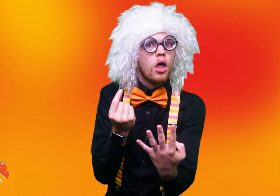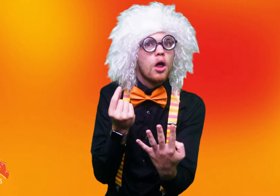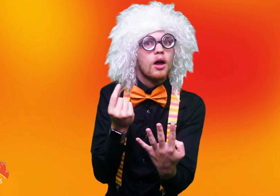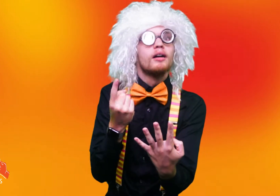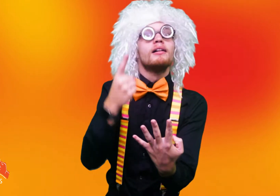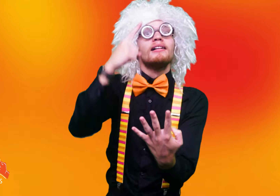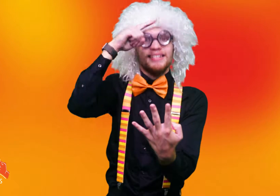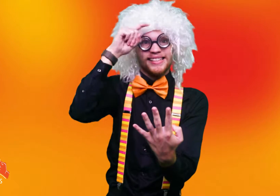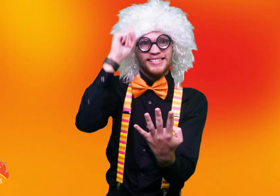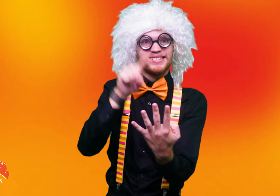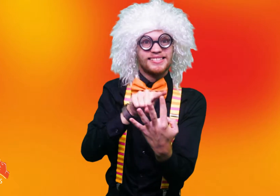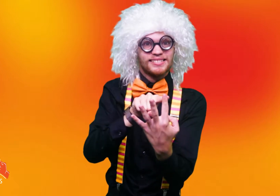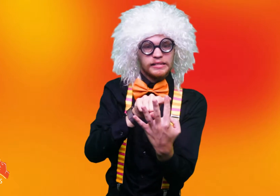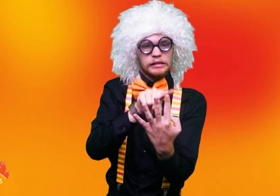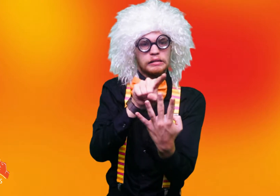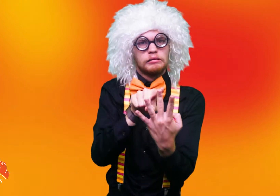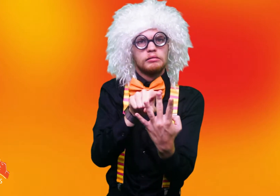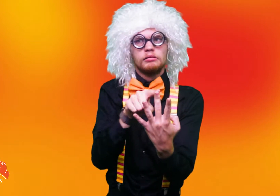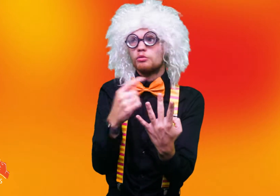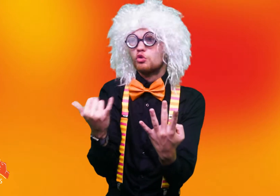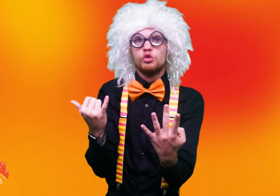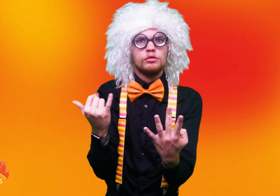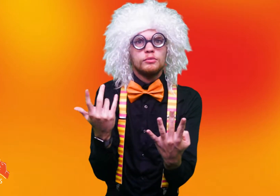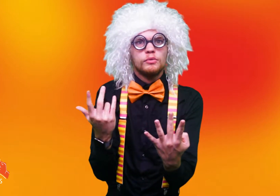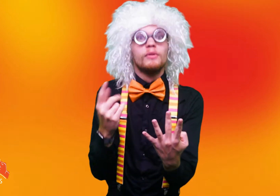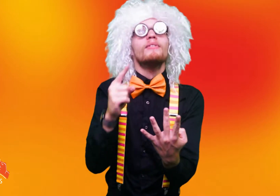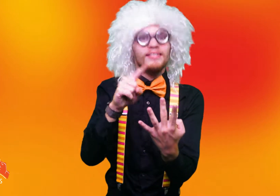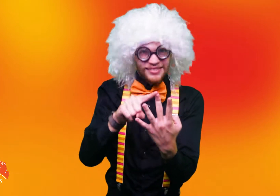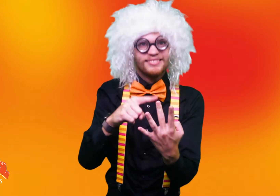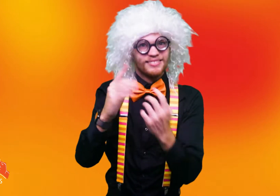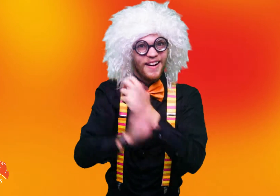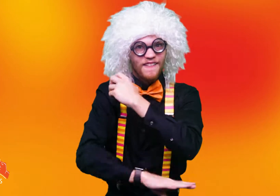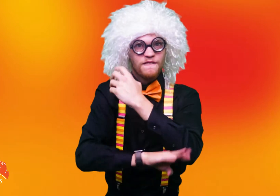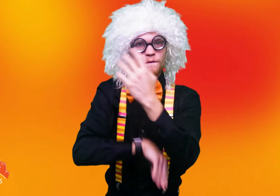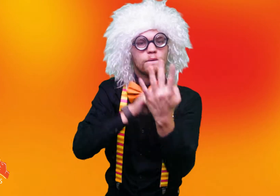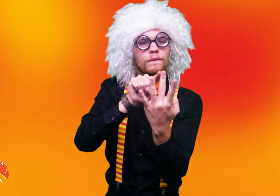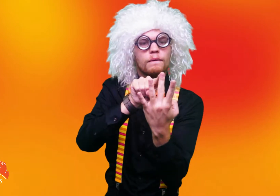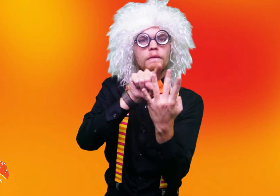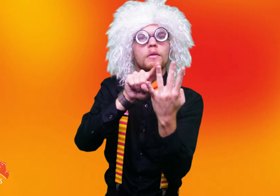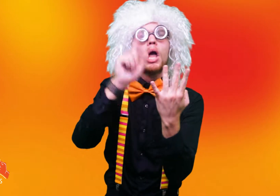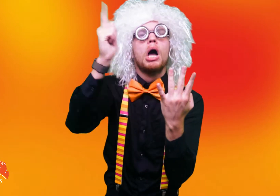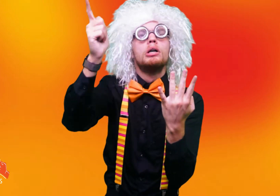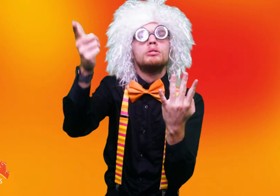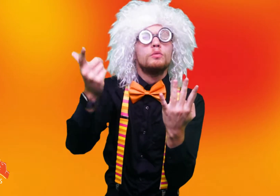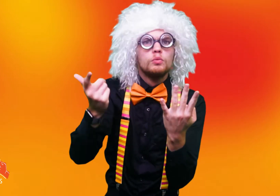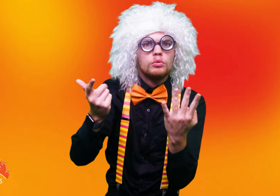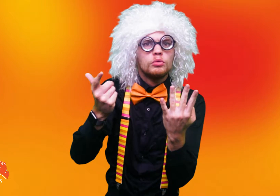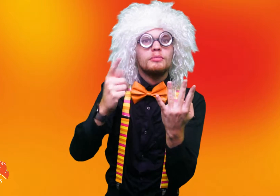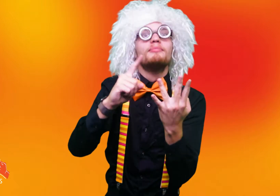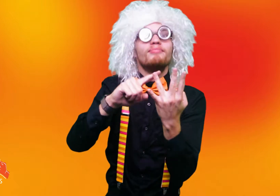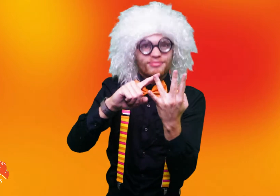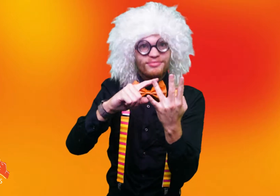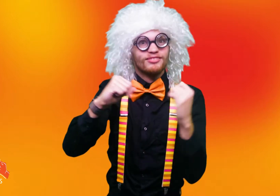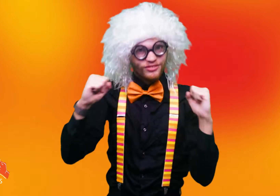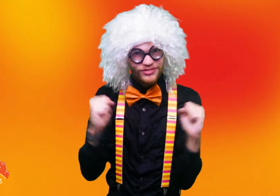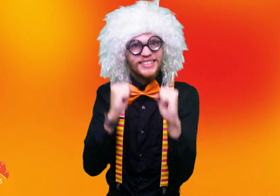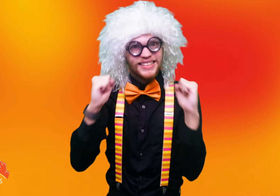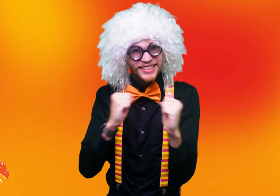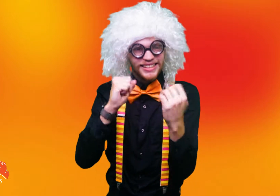Last season was summer. Now it's fall. Then later, it'll be winter and